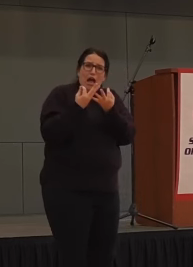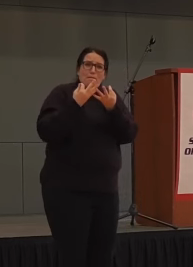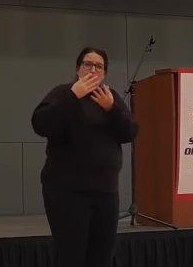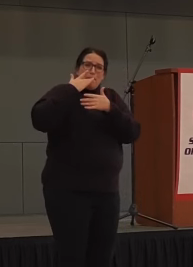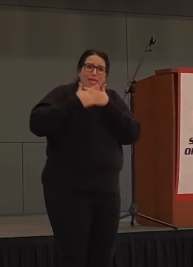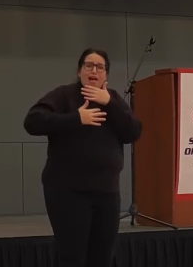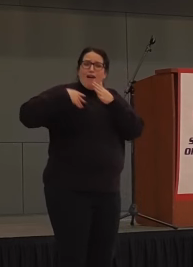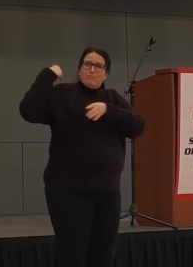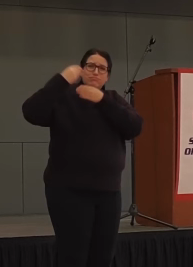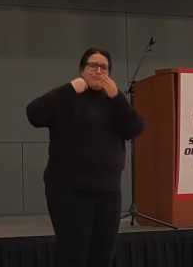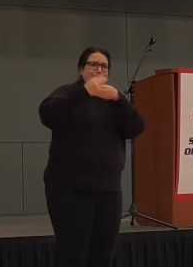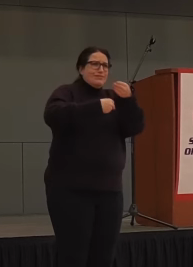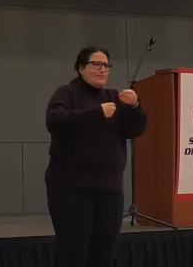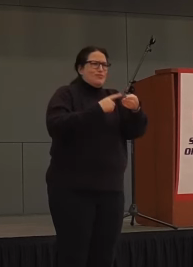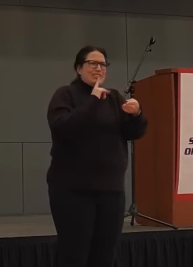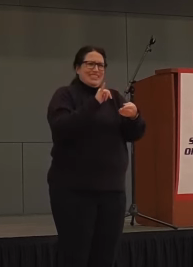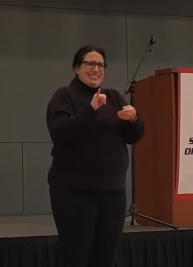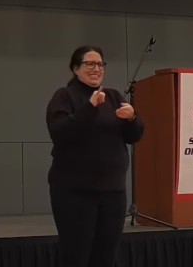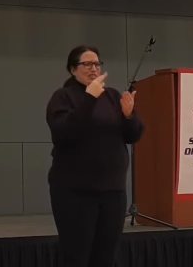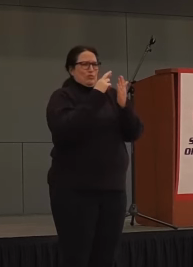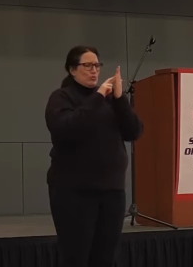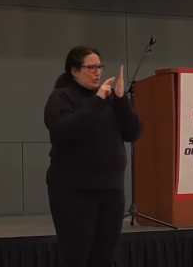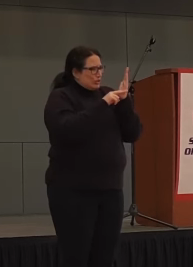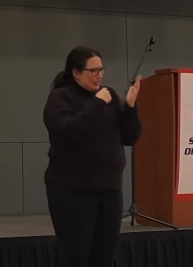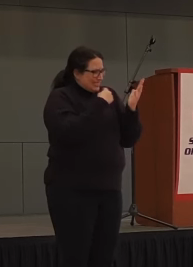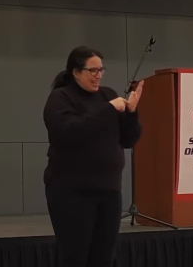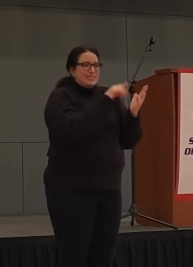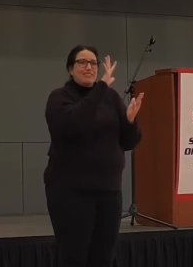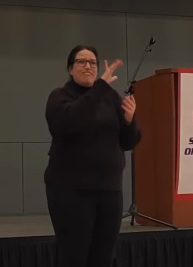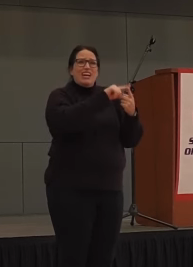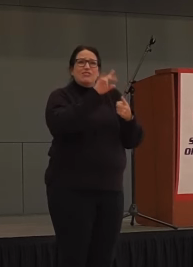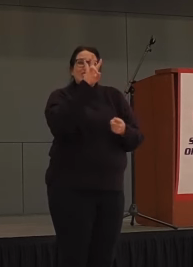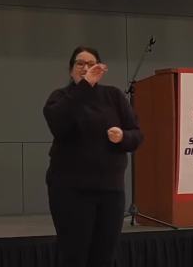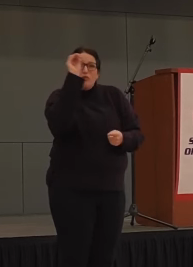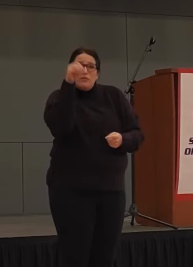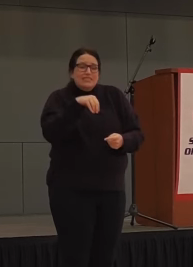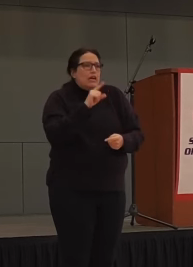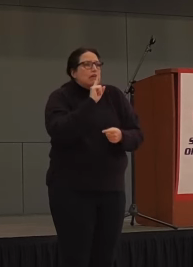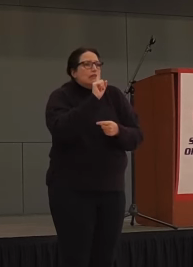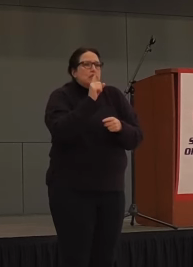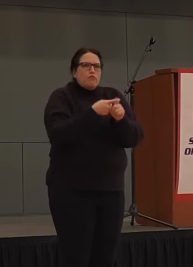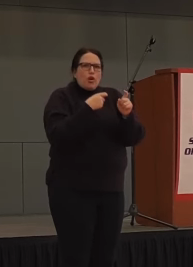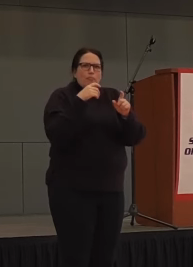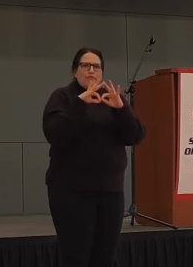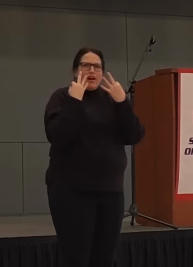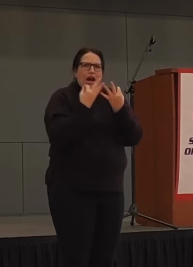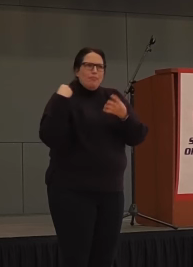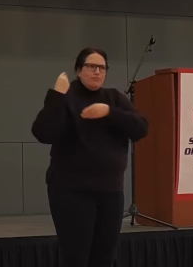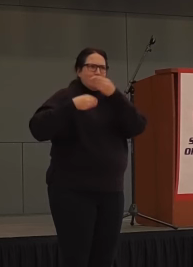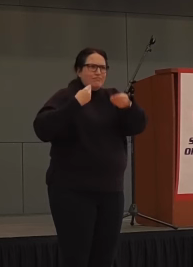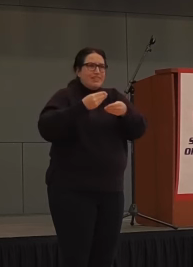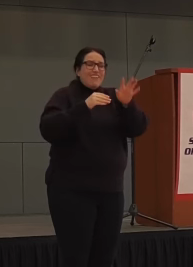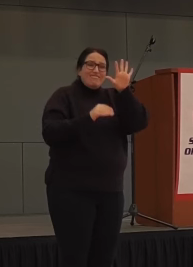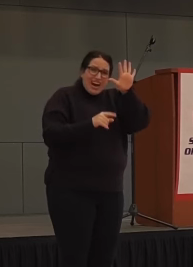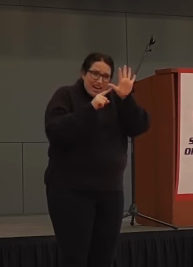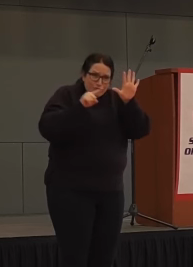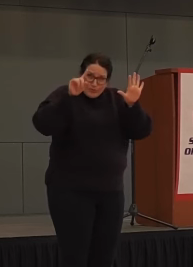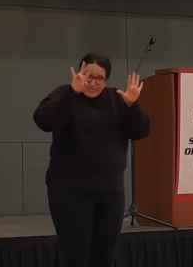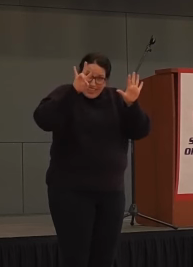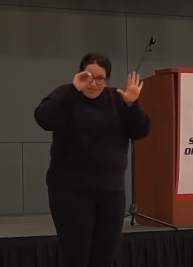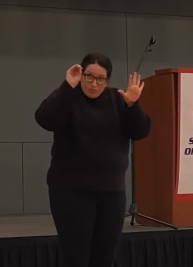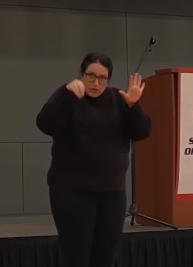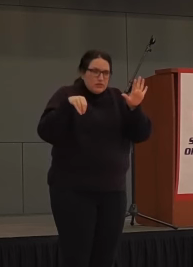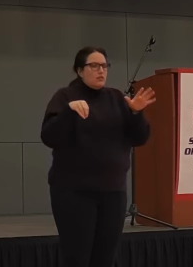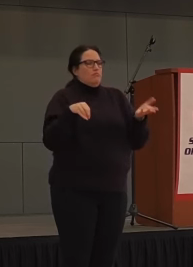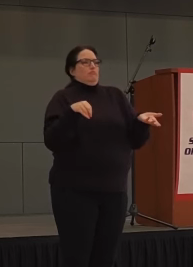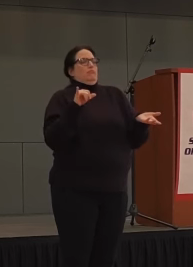7% of Alzheimer's is genetic. Now, That means that we may see some